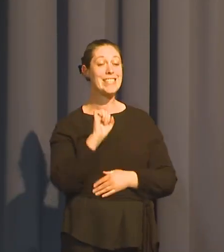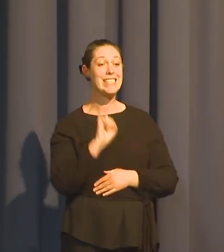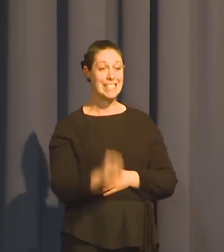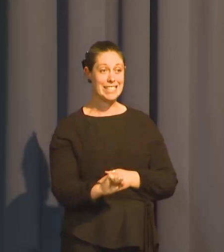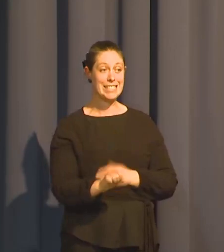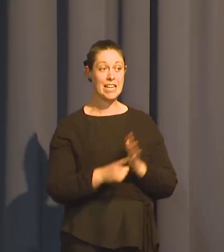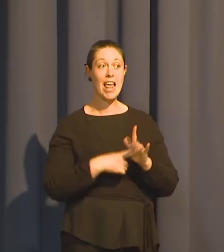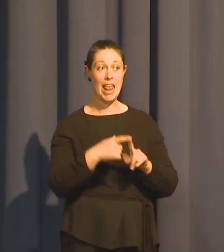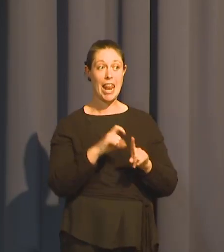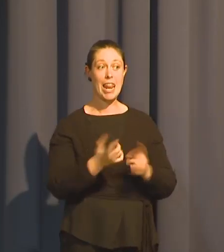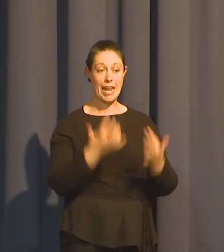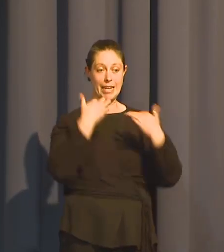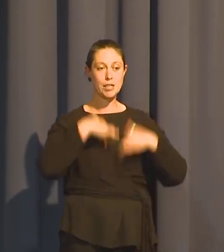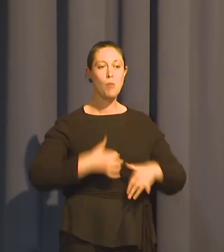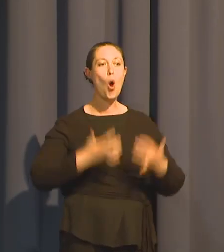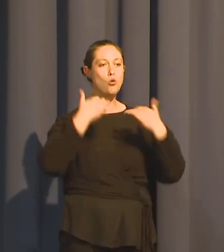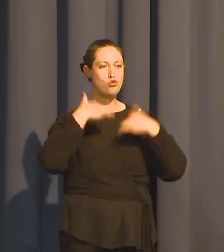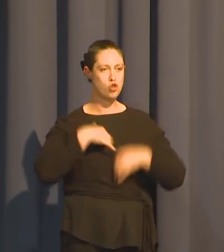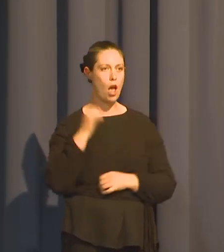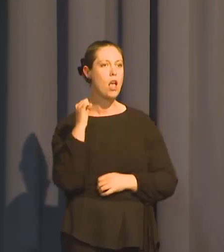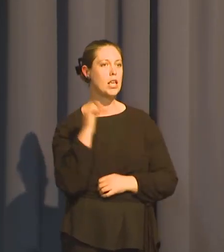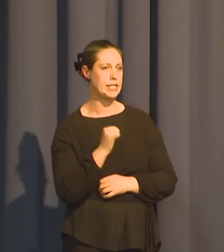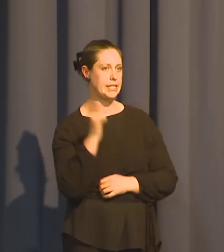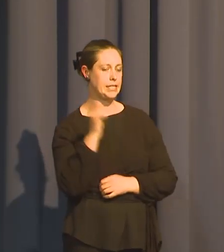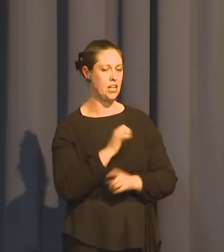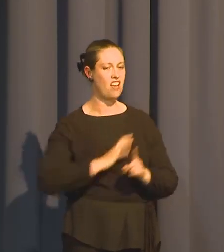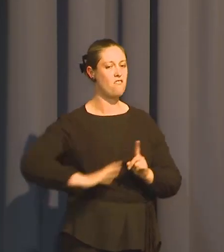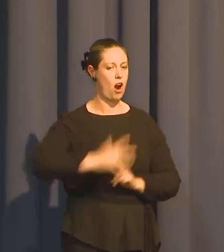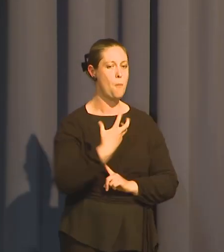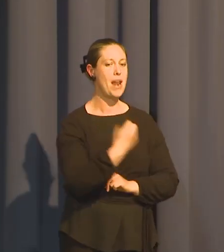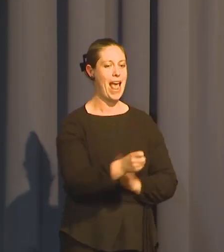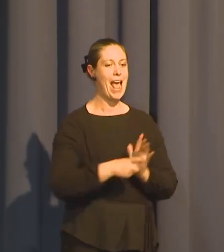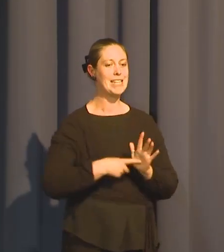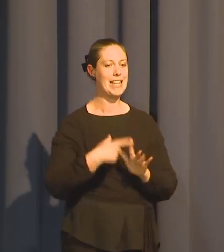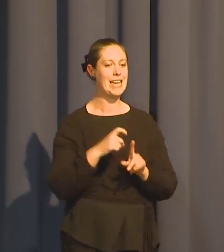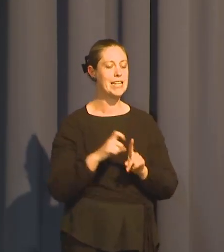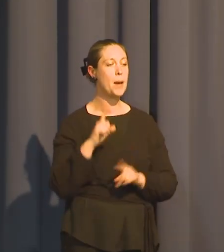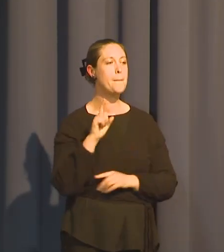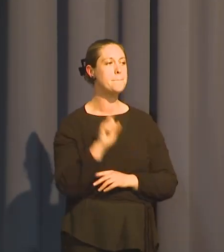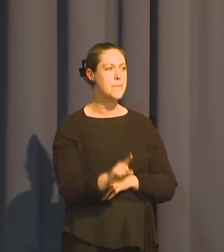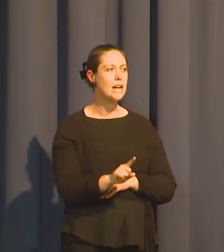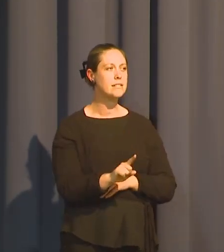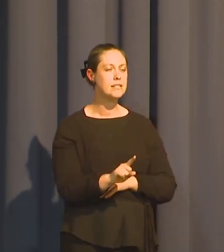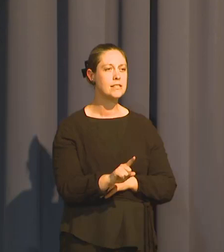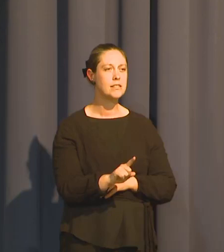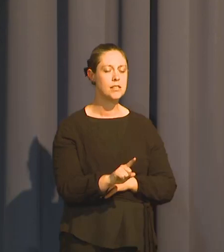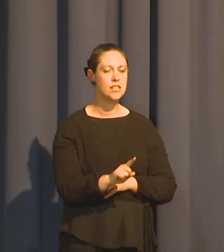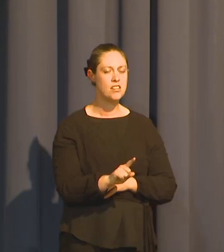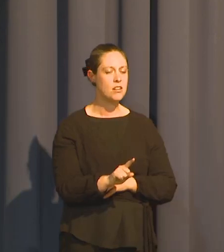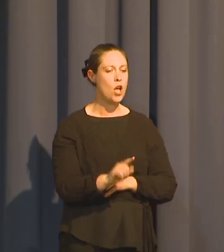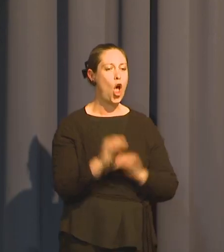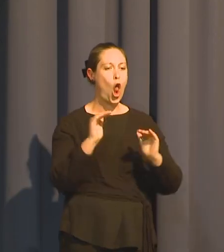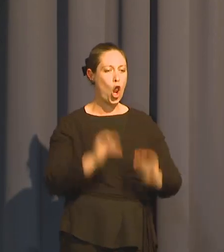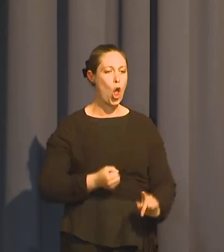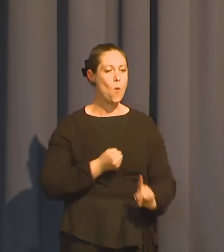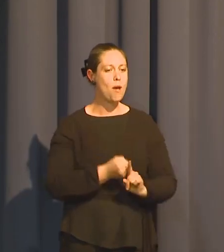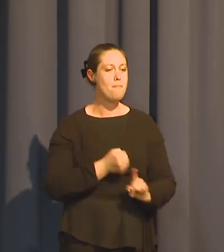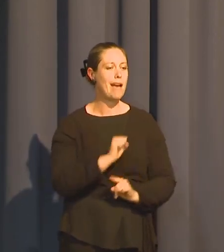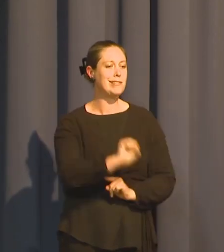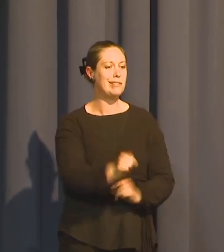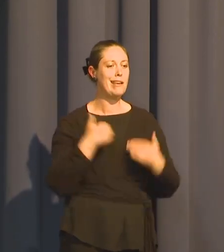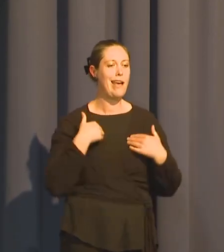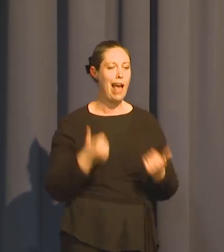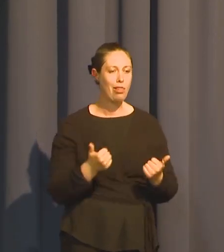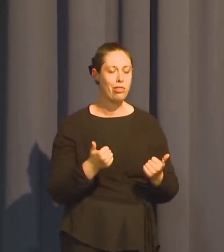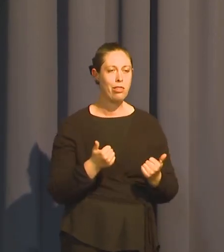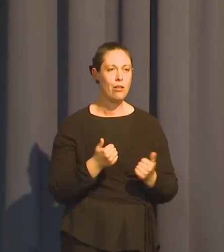exposed to lead in their environment, but there is likely to be very little impact on their health and